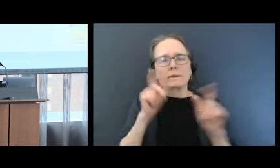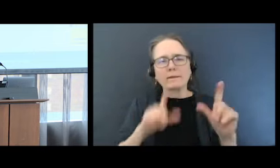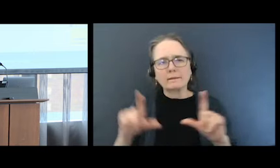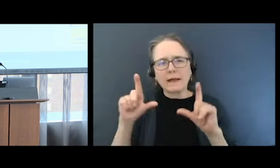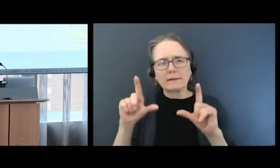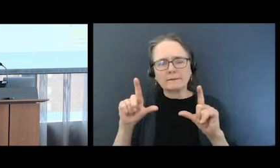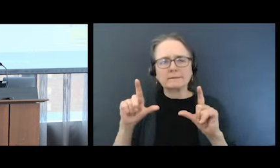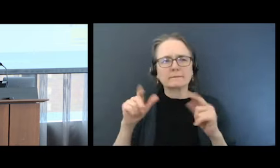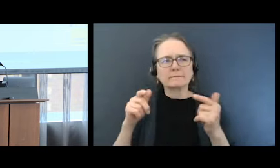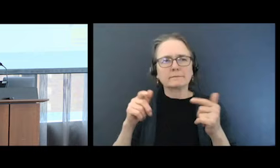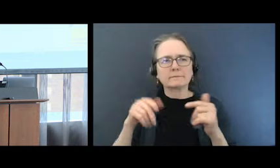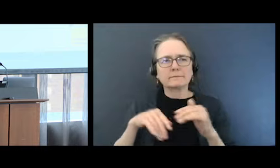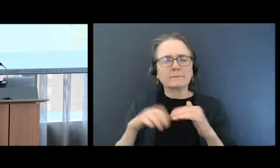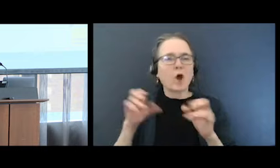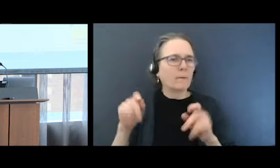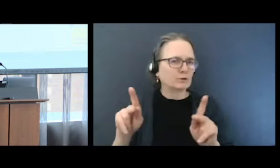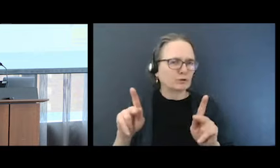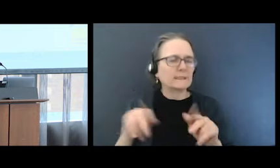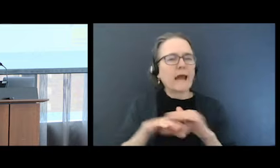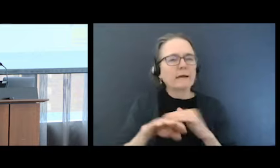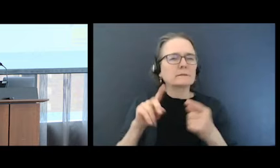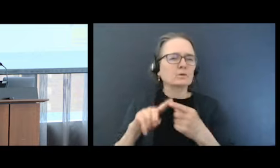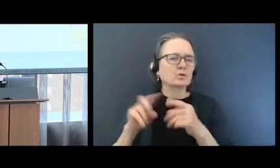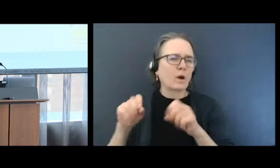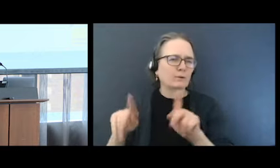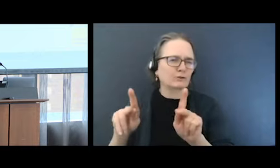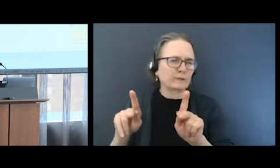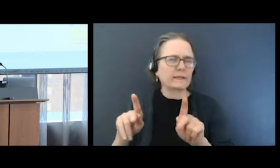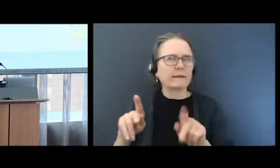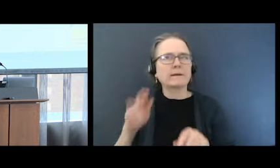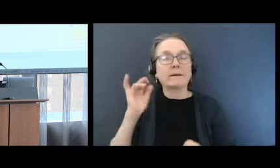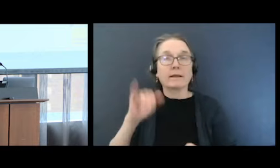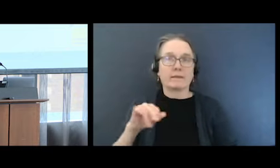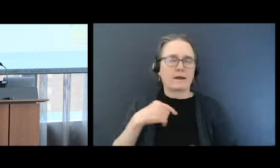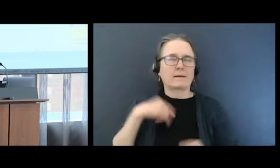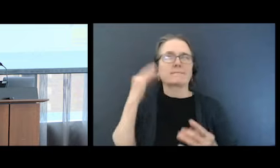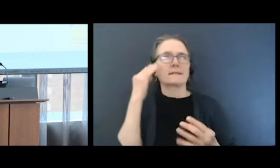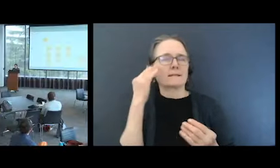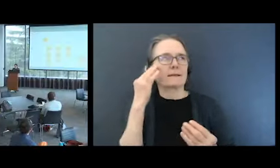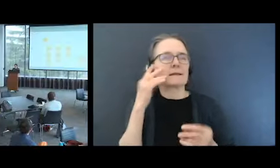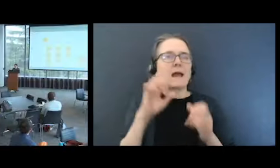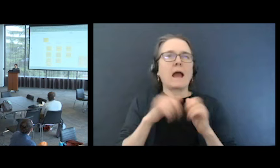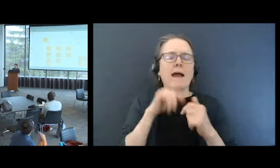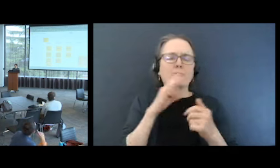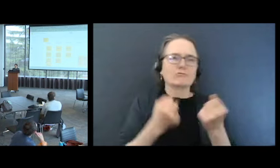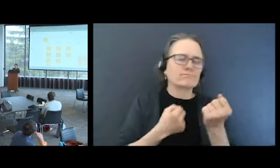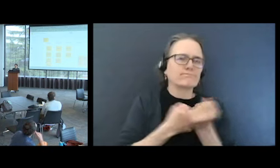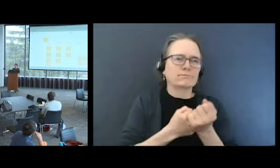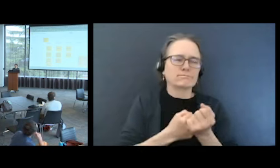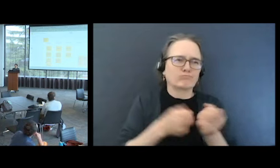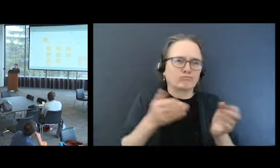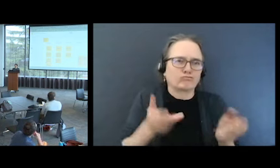like, how do we maximize the good stuff and minimize the bad stuff? And you can do that at an individual level, or you can do that